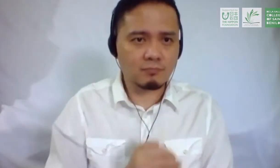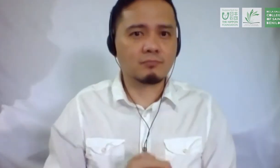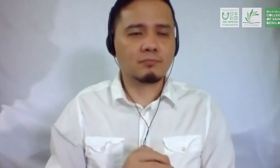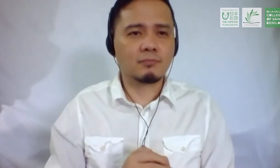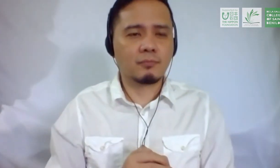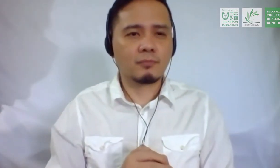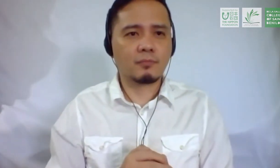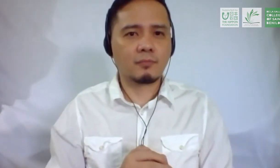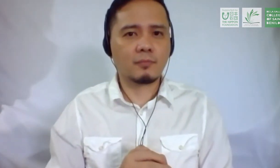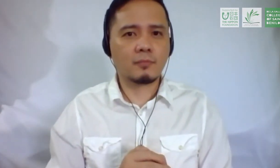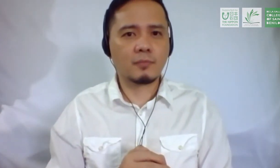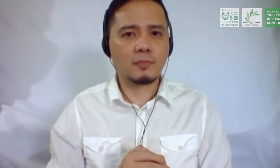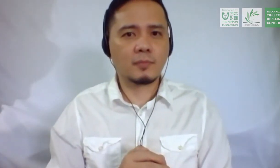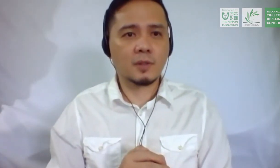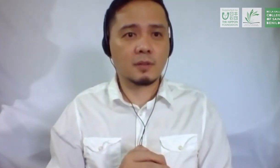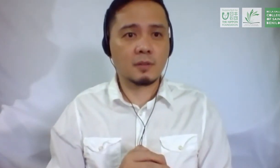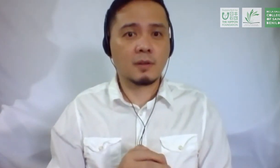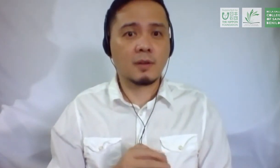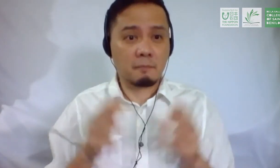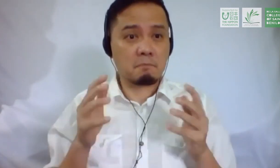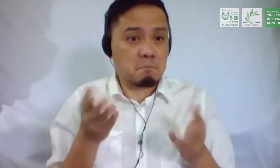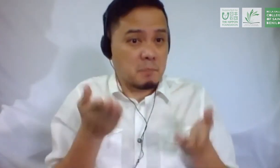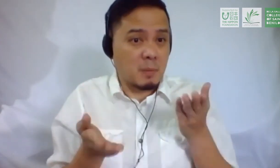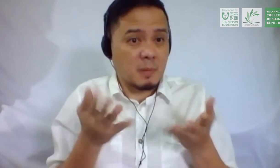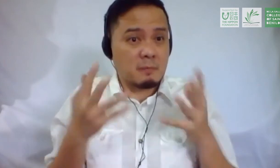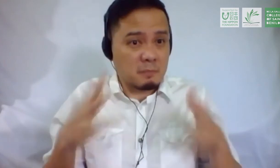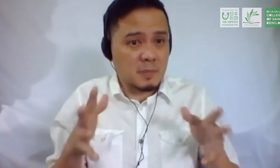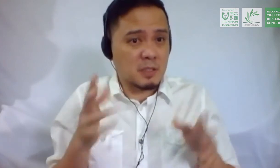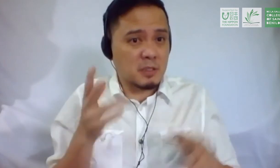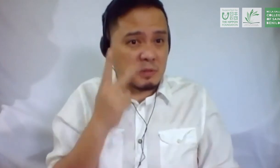you maybe have seen the sign Woody.